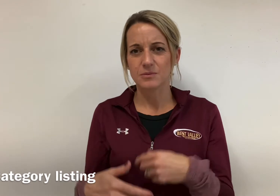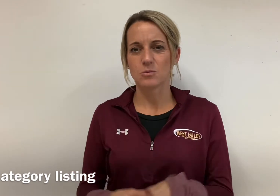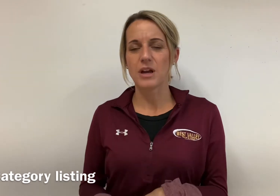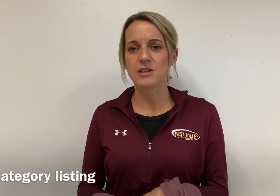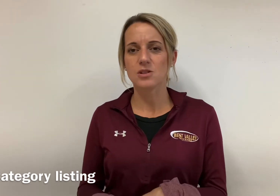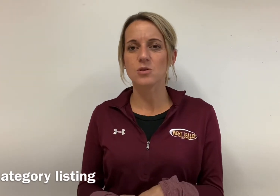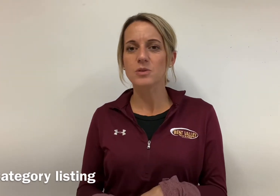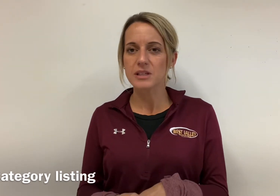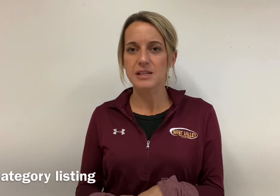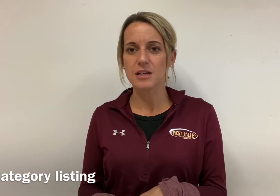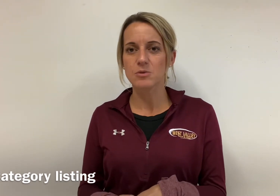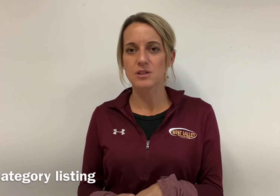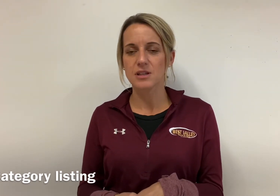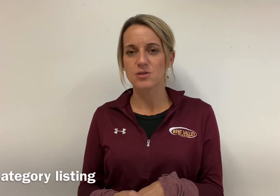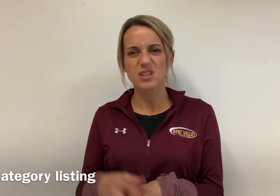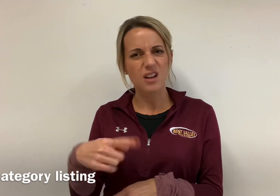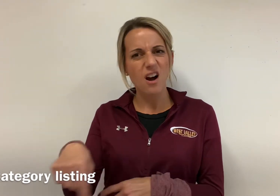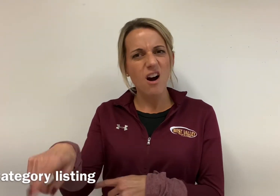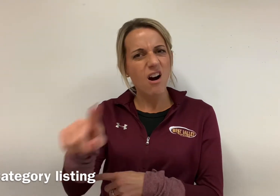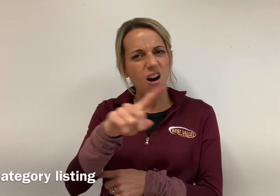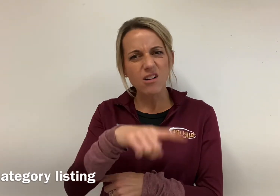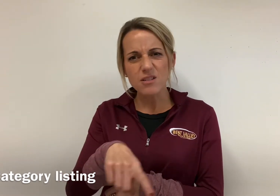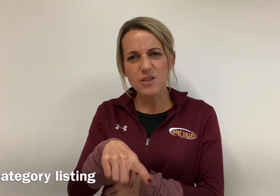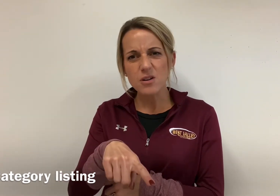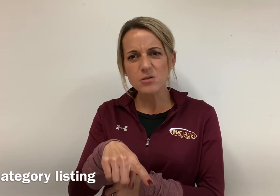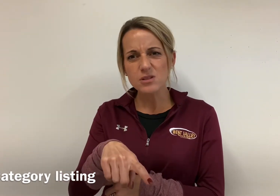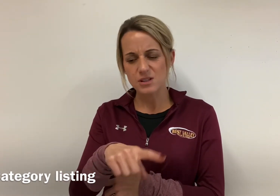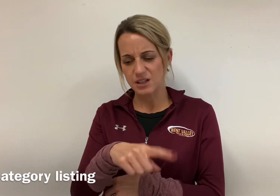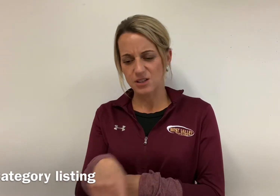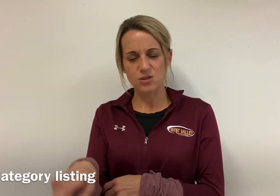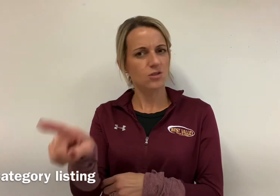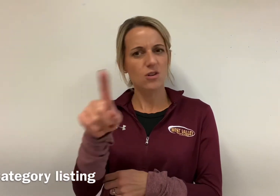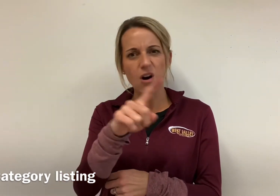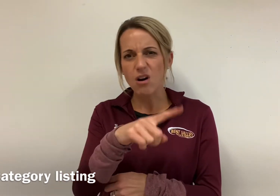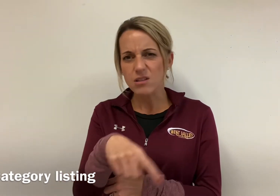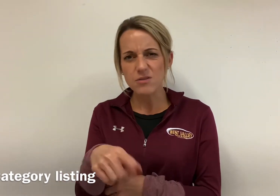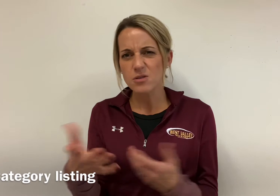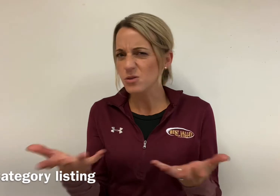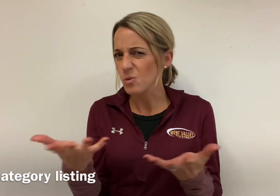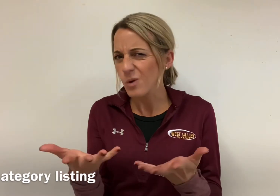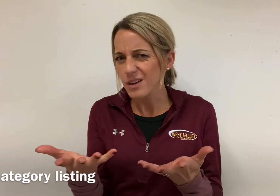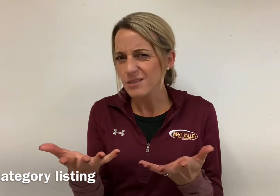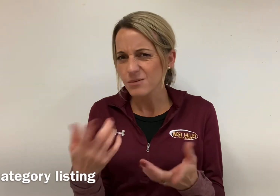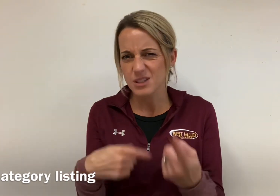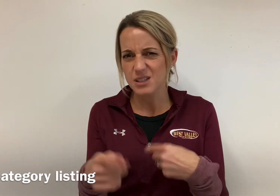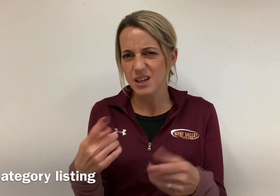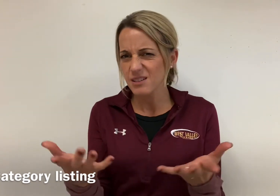right? So you list animals and then you say all of those, like a circle, all of those are what? What's the sign?